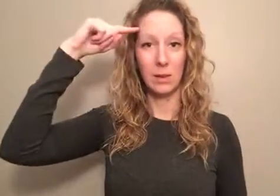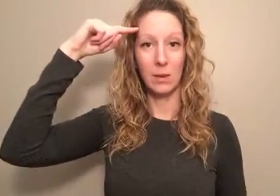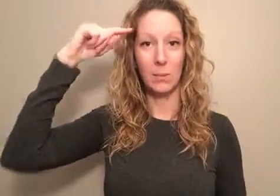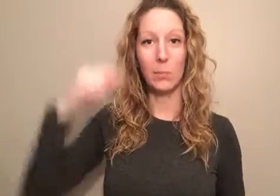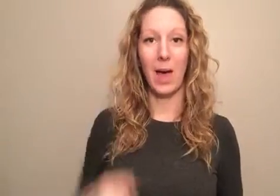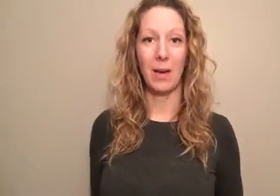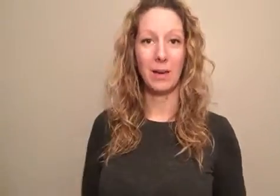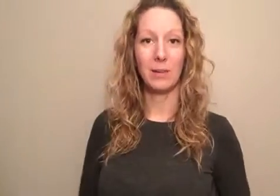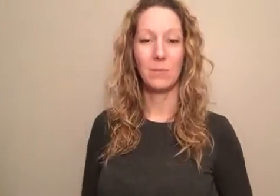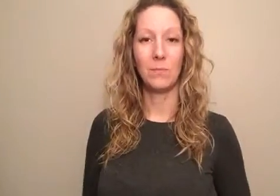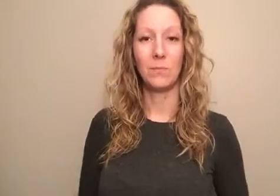black.